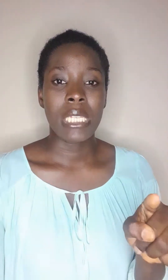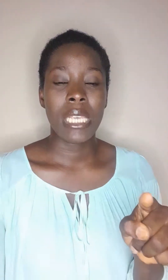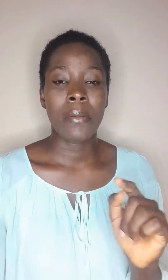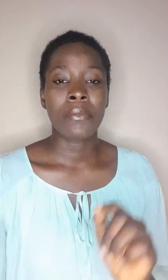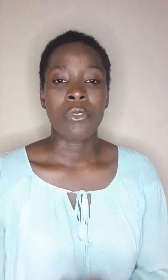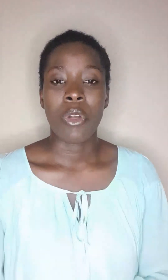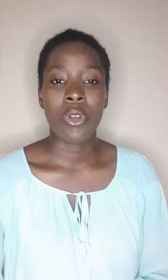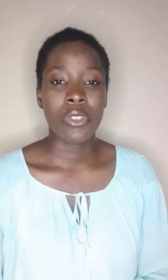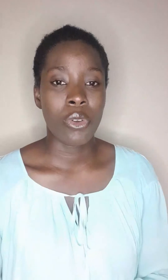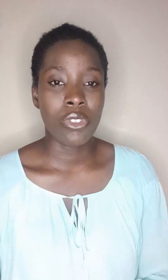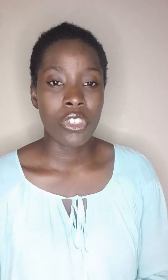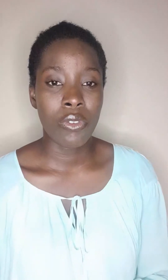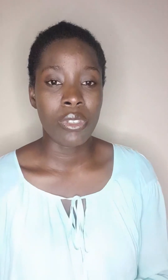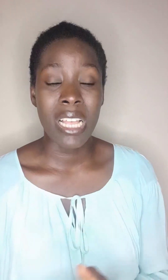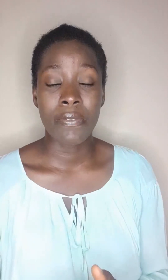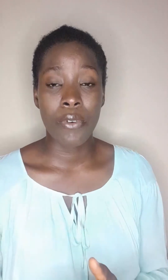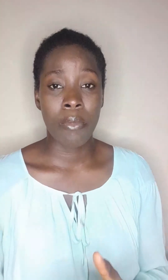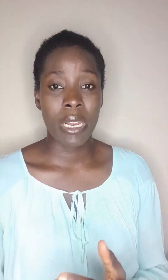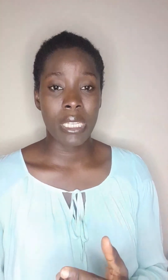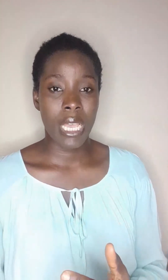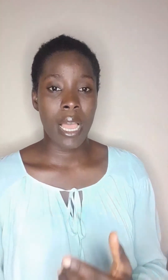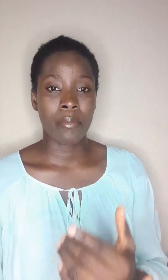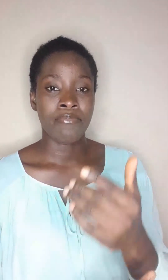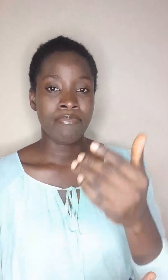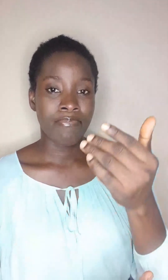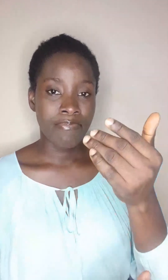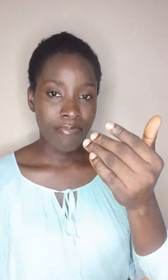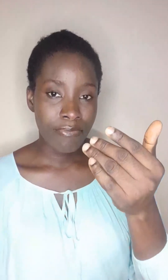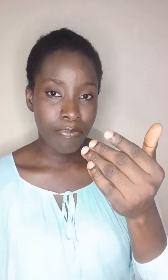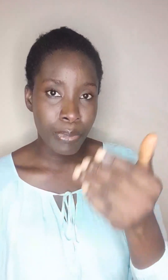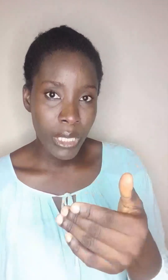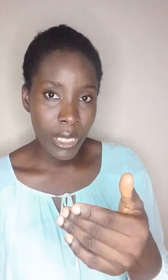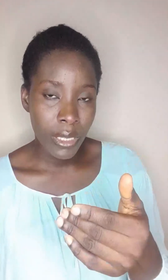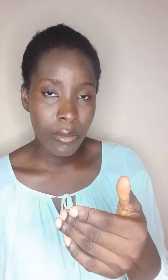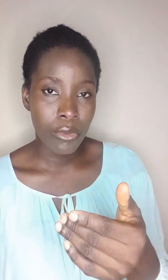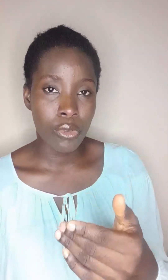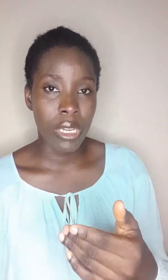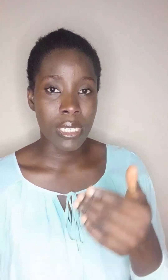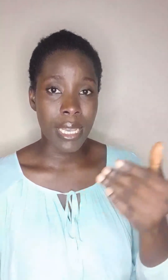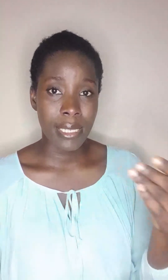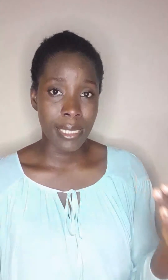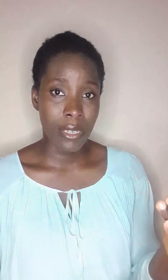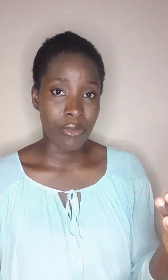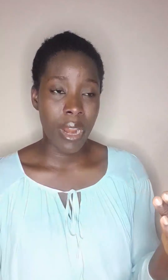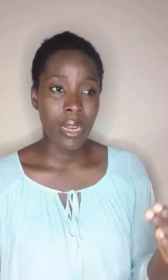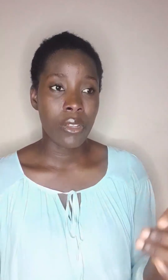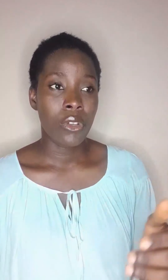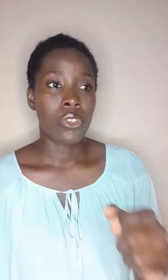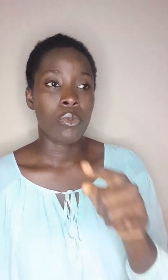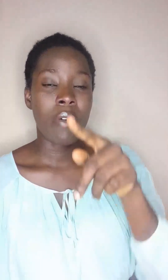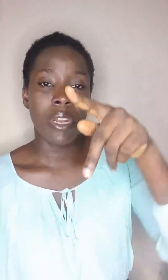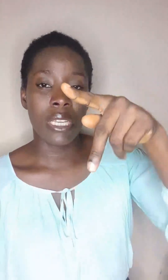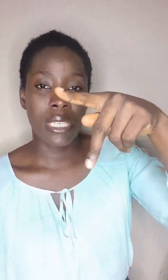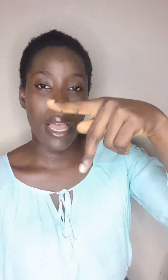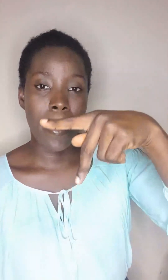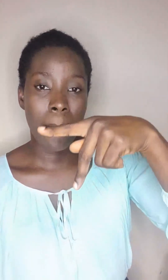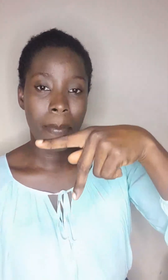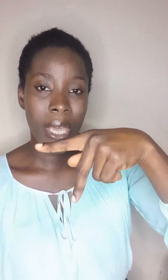see. We're going to continue. We start from letter P to letter Z, right? So we have the letter